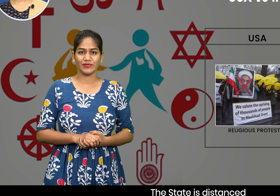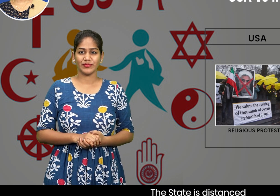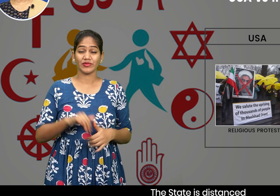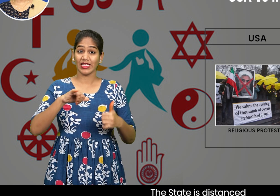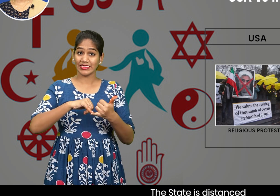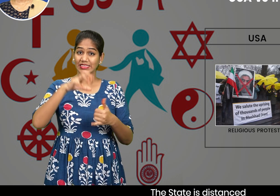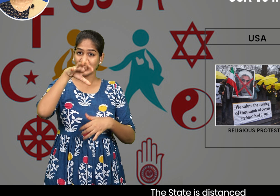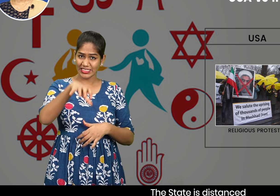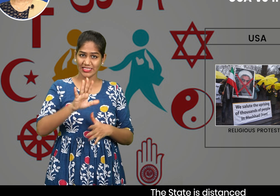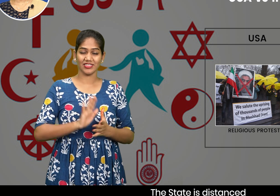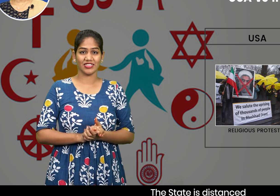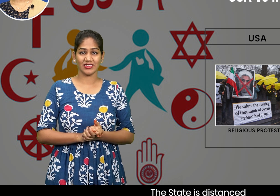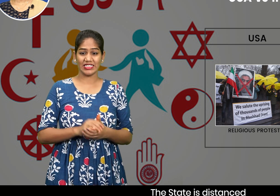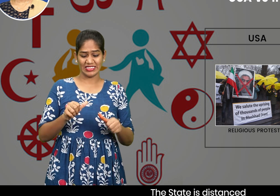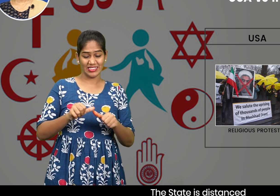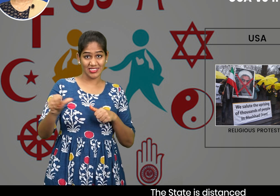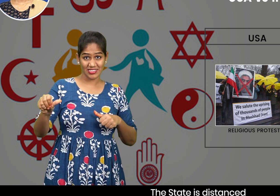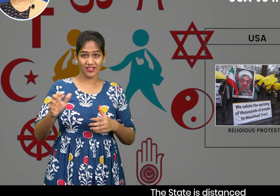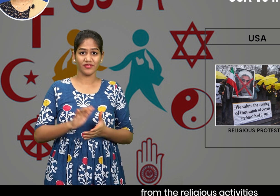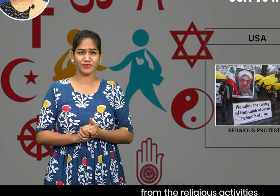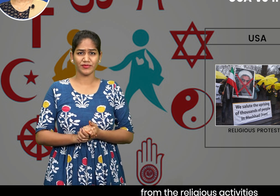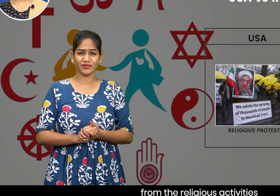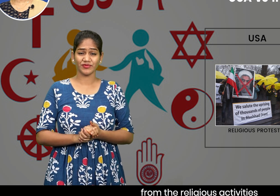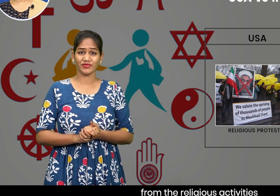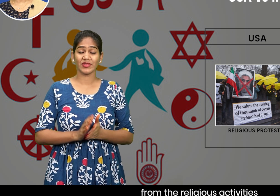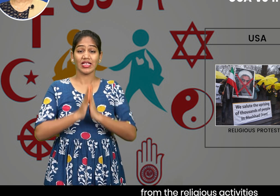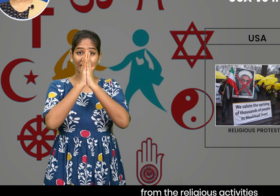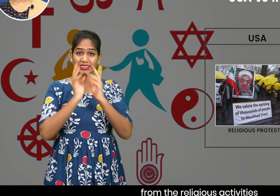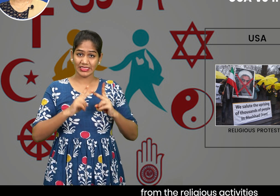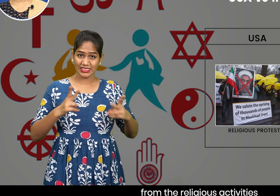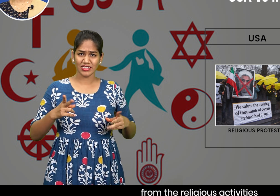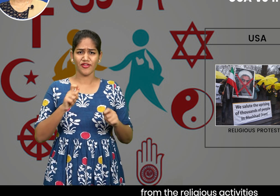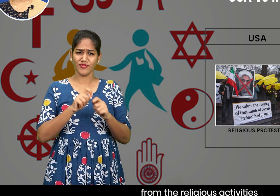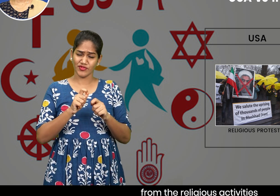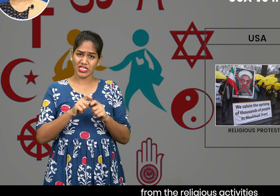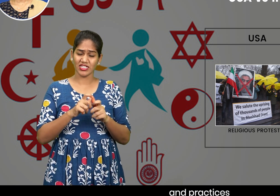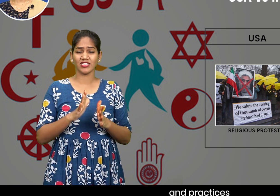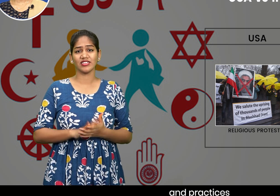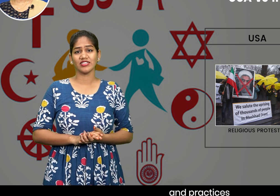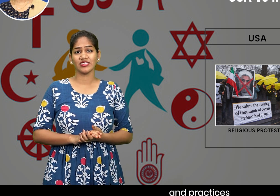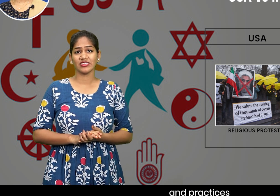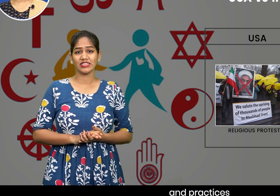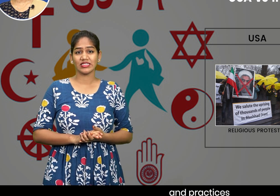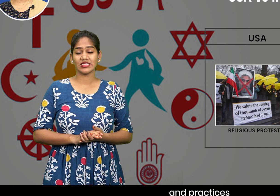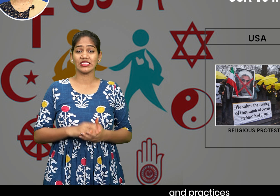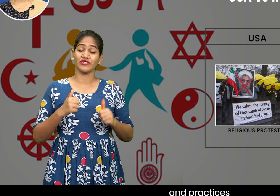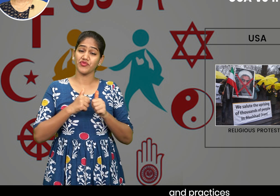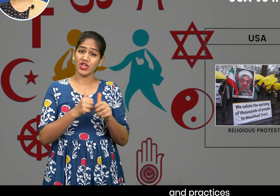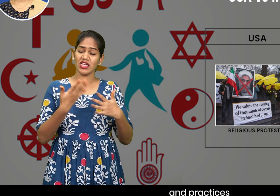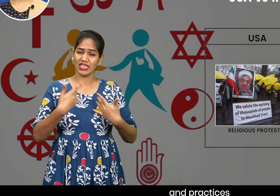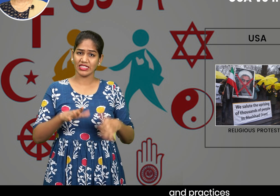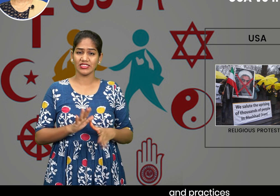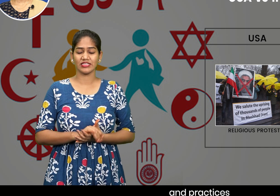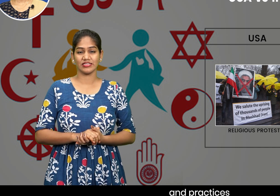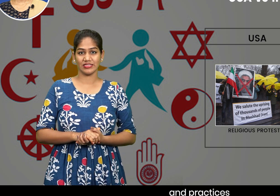the state is distanced from the religious activities and practices